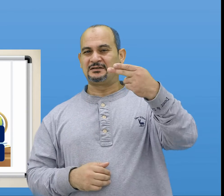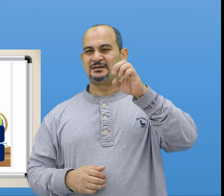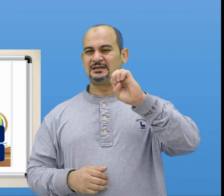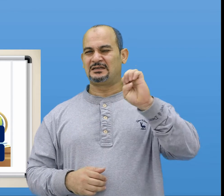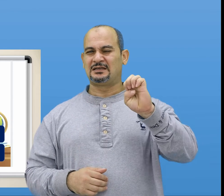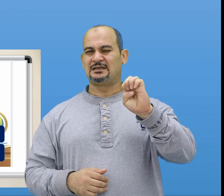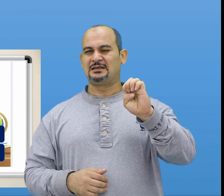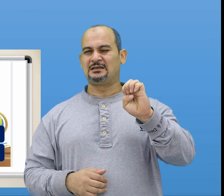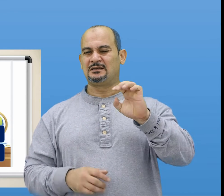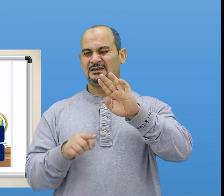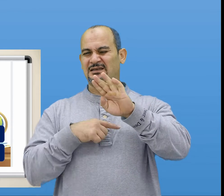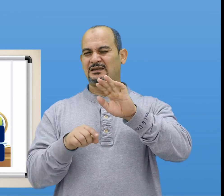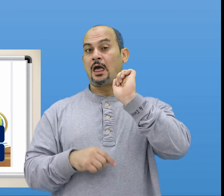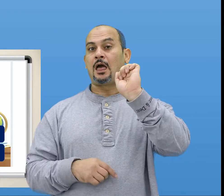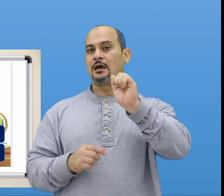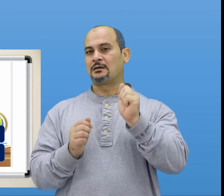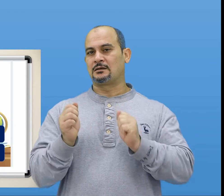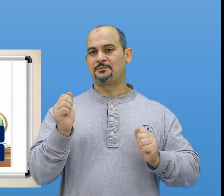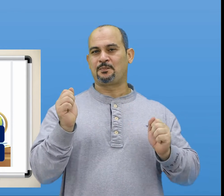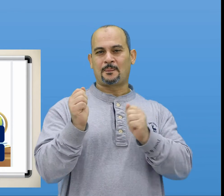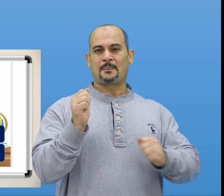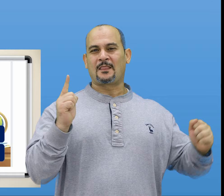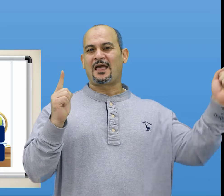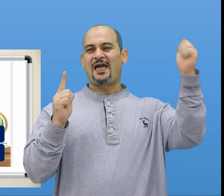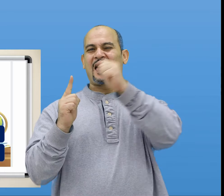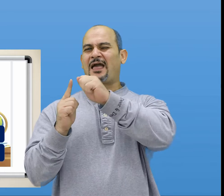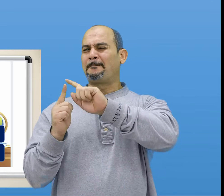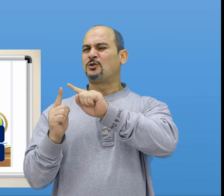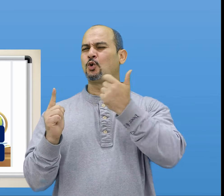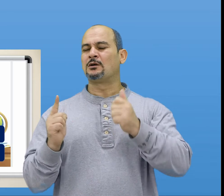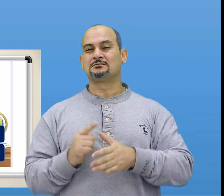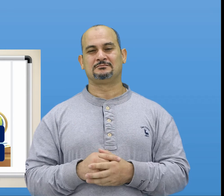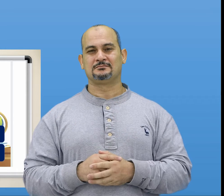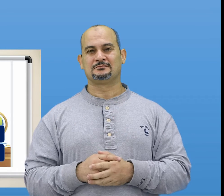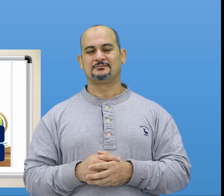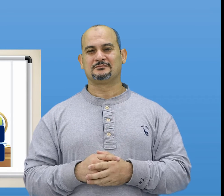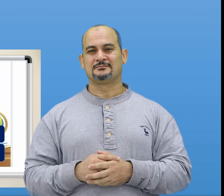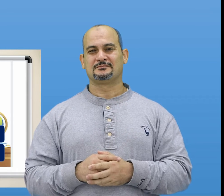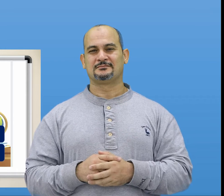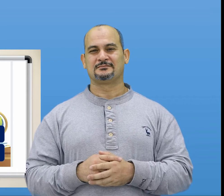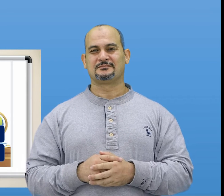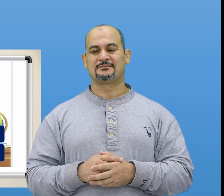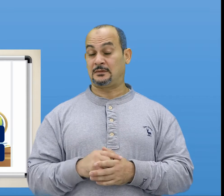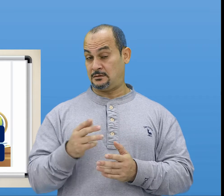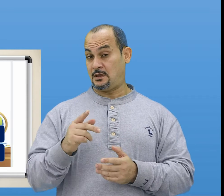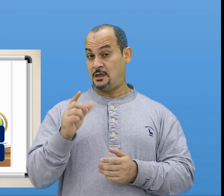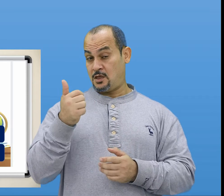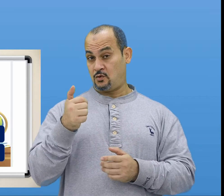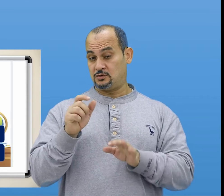For example, the invention of the wheel was a milestone in the history of the world. That was the first invention in the entire